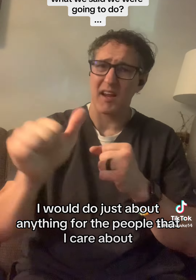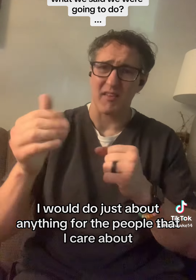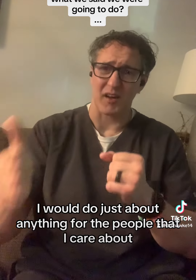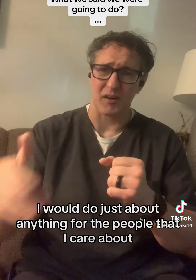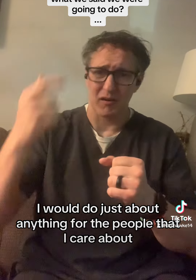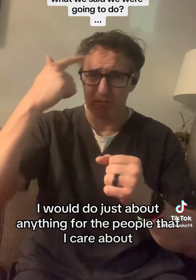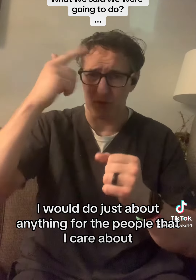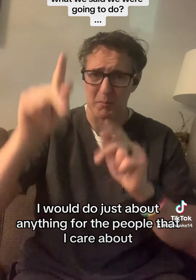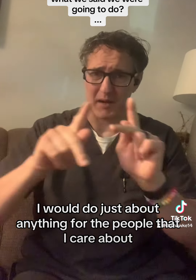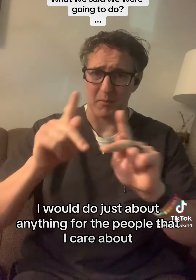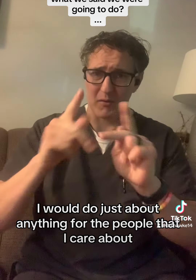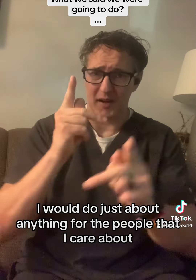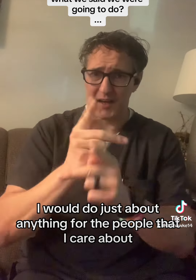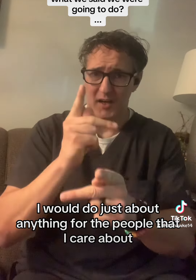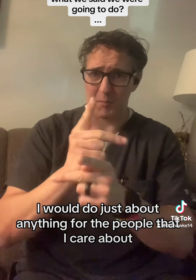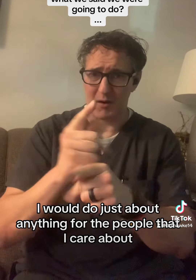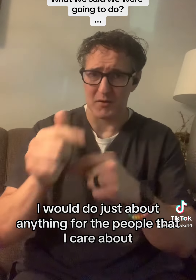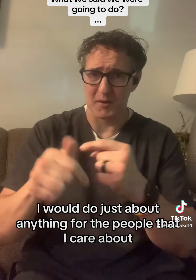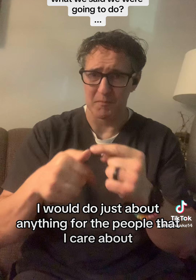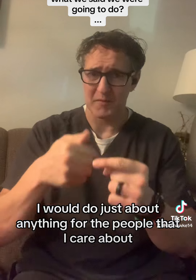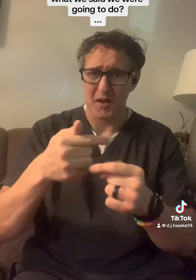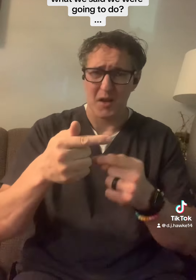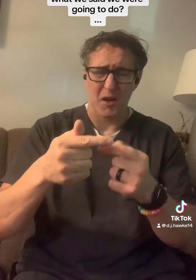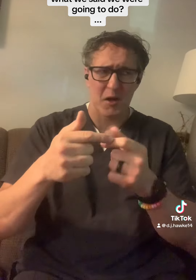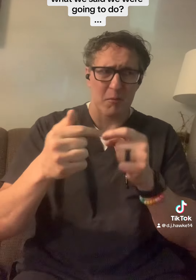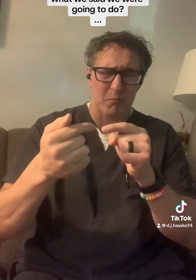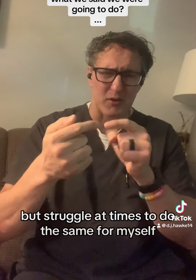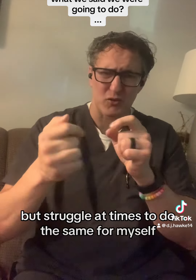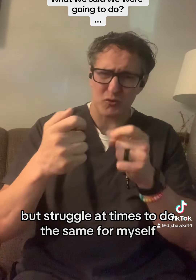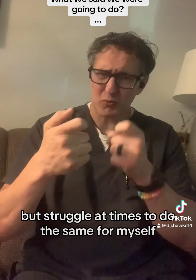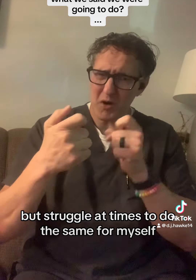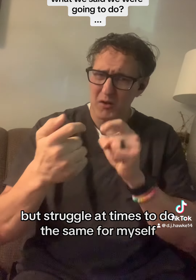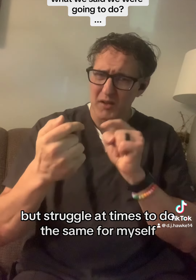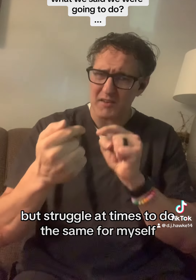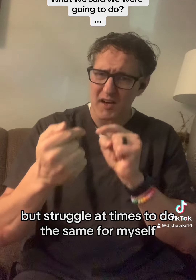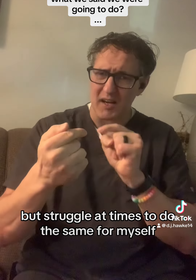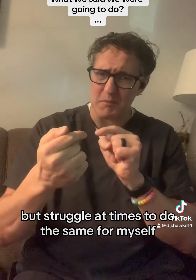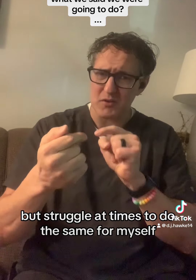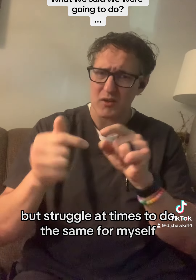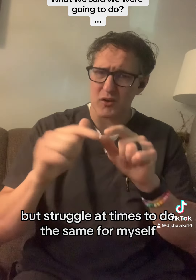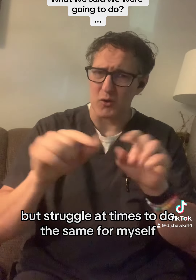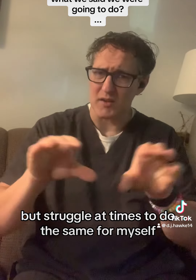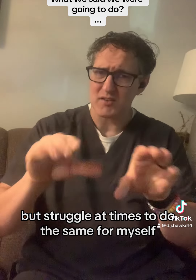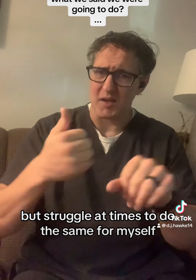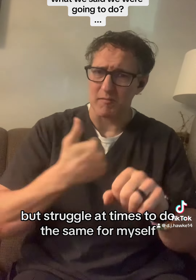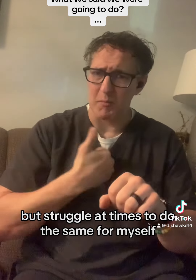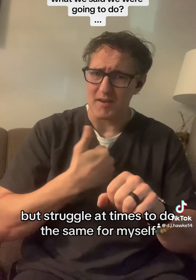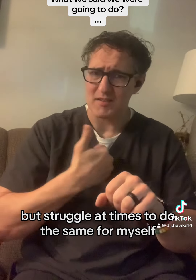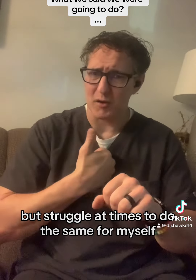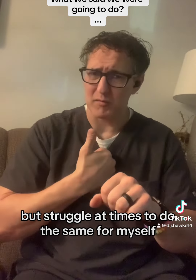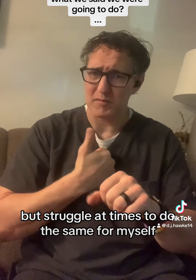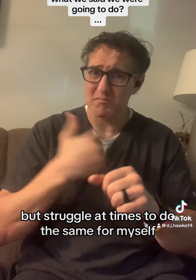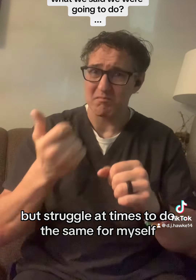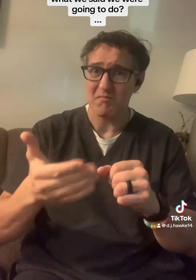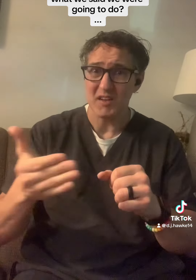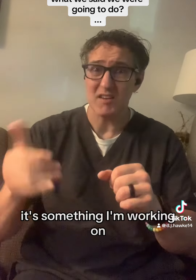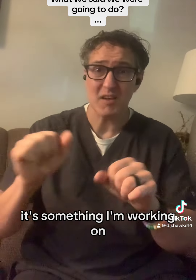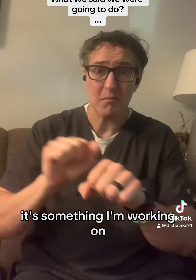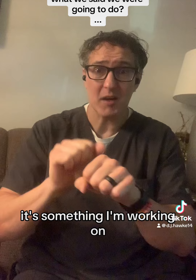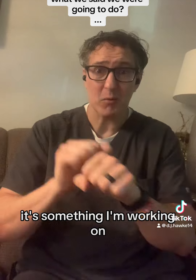anything for the people that I care about, but struggle at times to do the same for myself. It's something I'm working